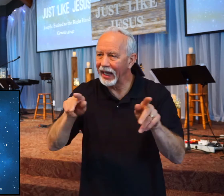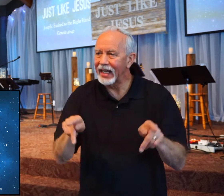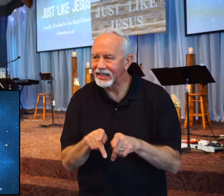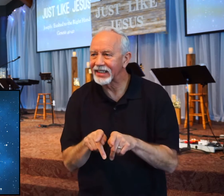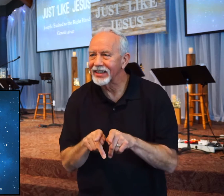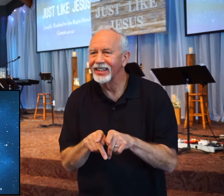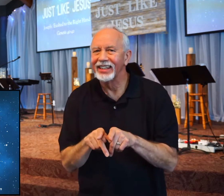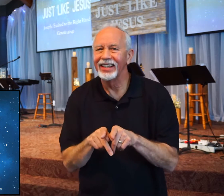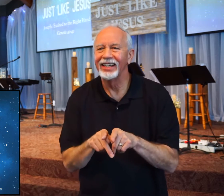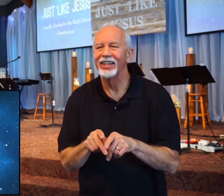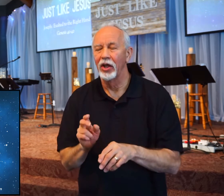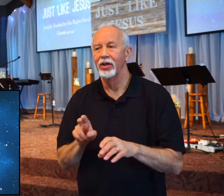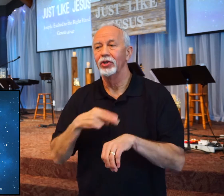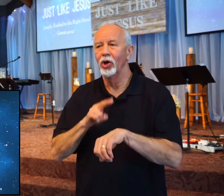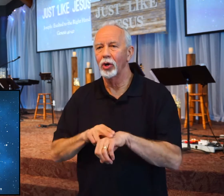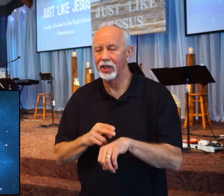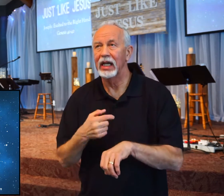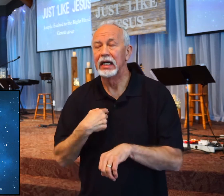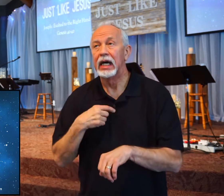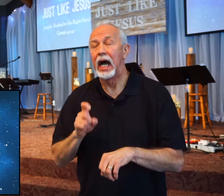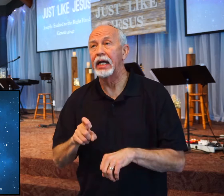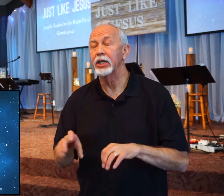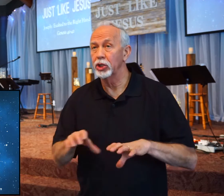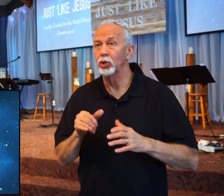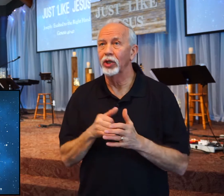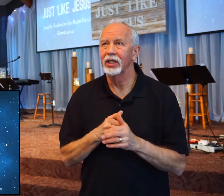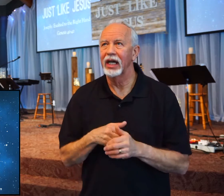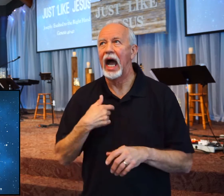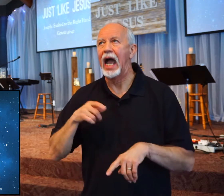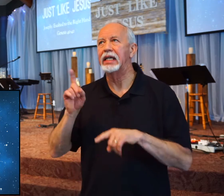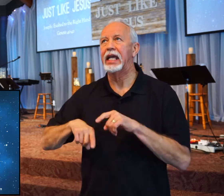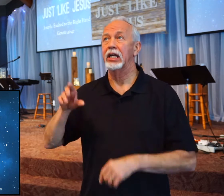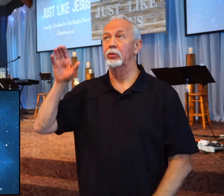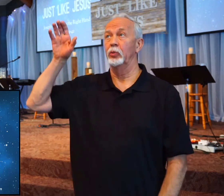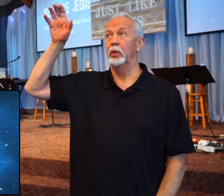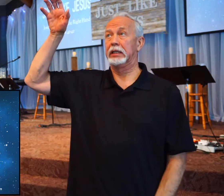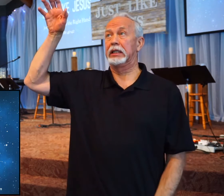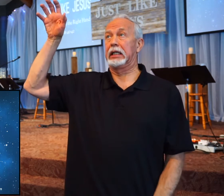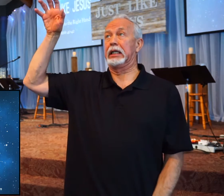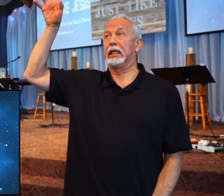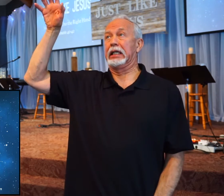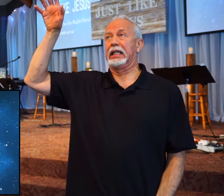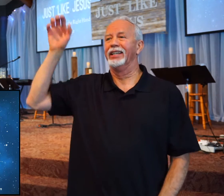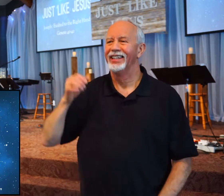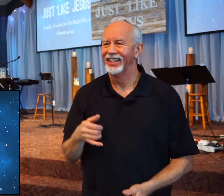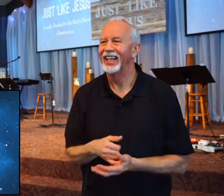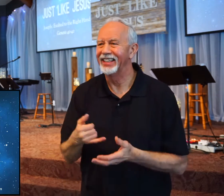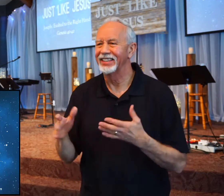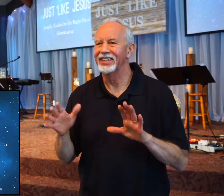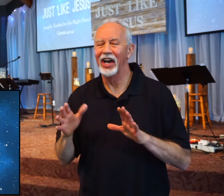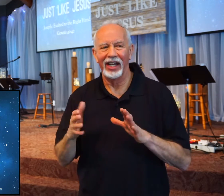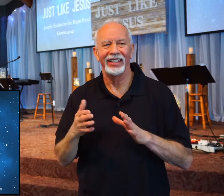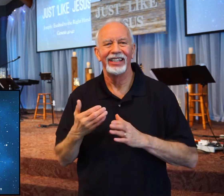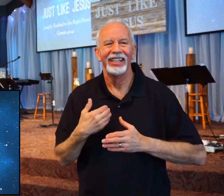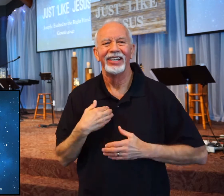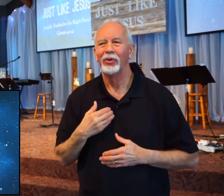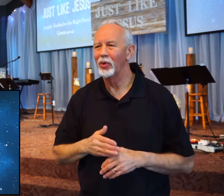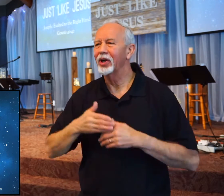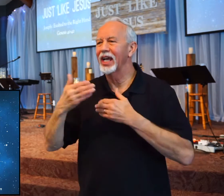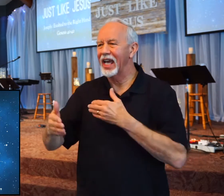and usually I have to get somebody because I just can't reach them. And so it's done, and we're ahead of schedule